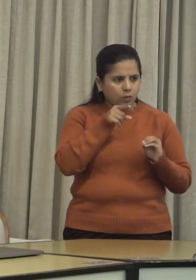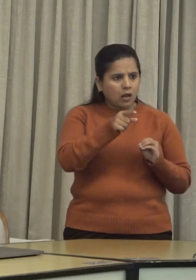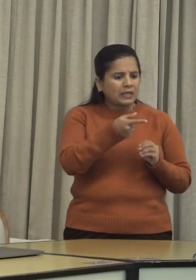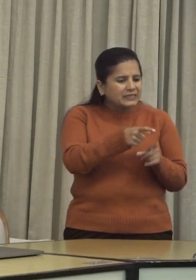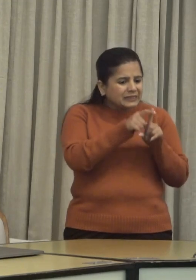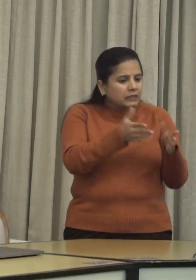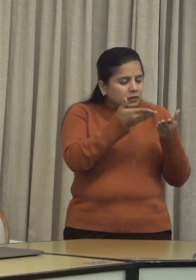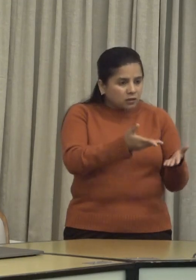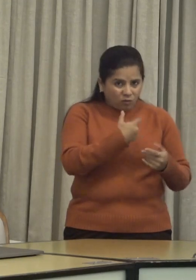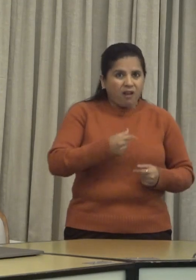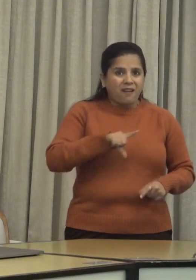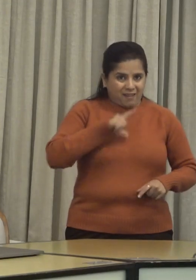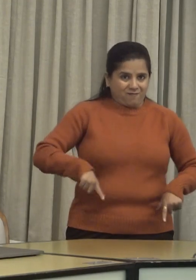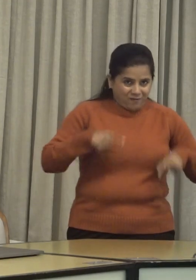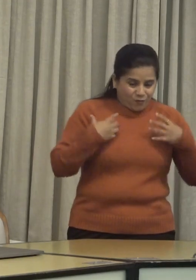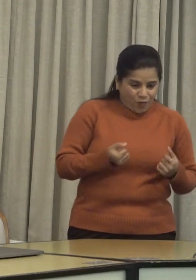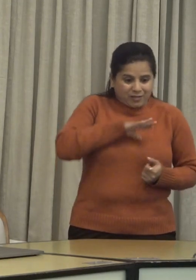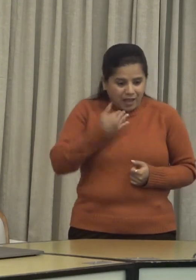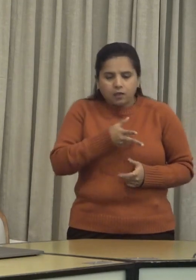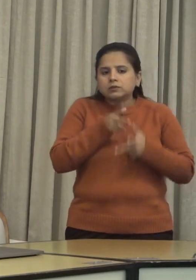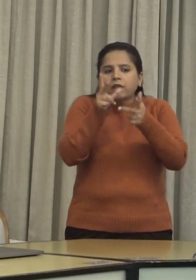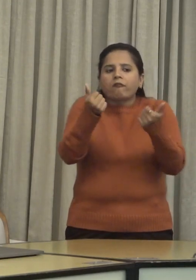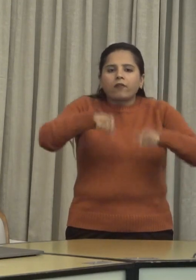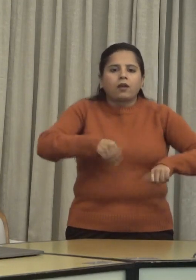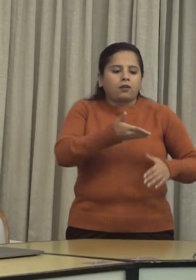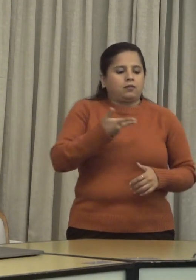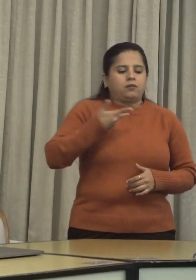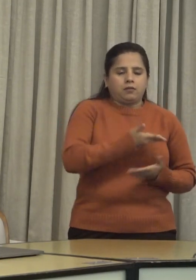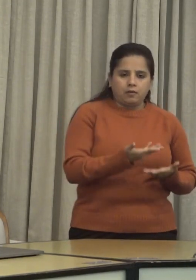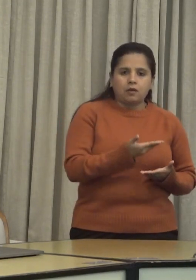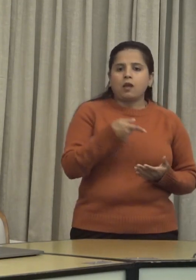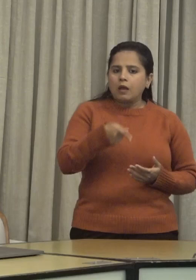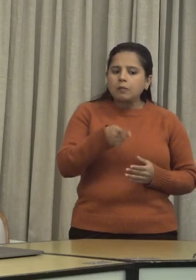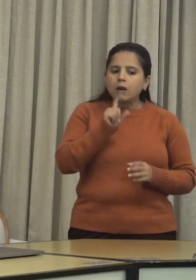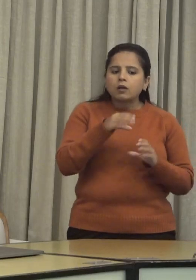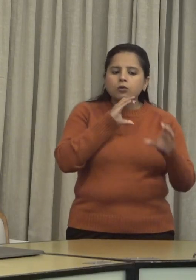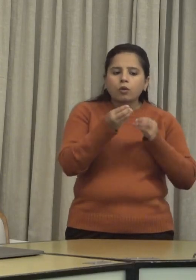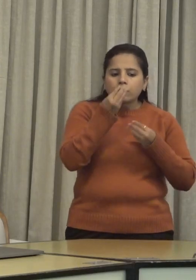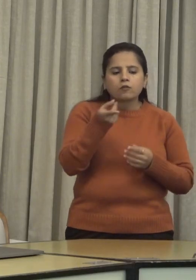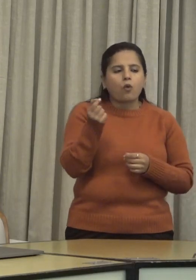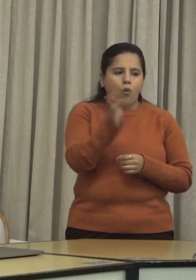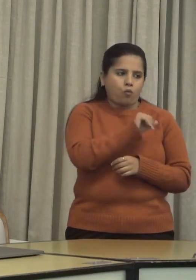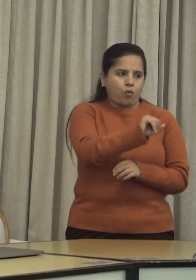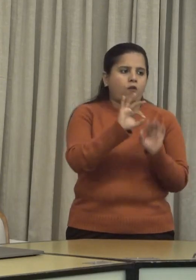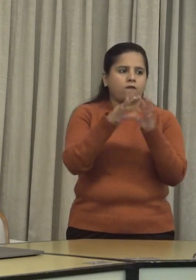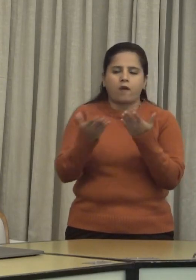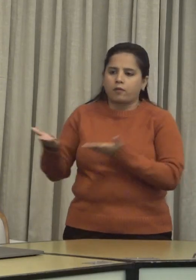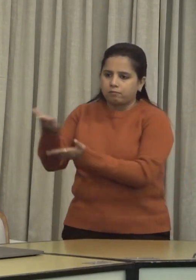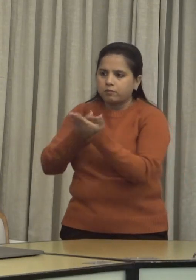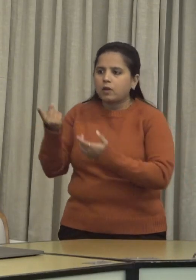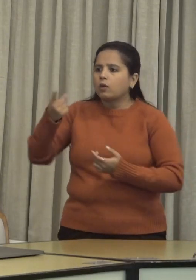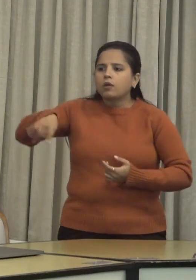state that he wants to live or he wants to die. That communication has to come from his family and what they